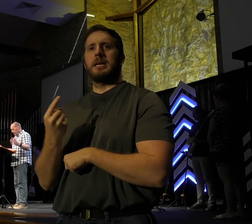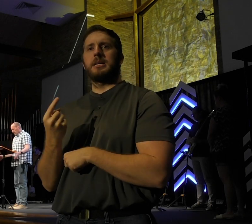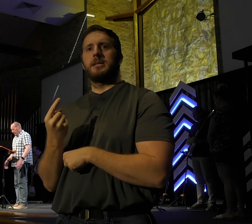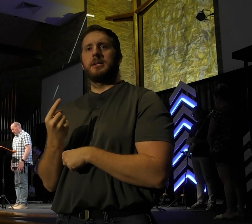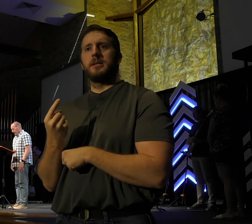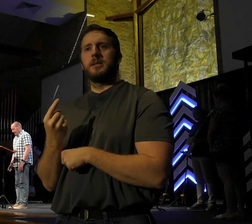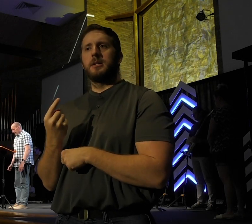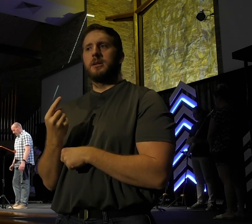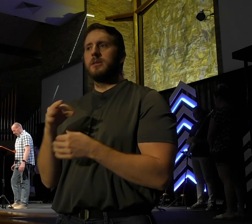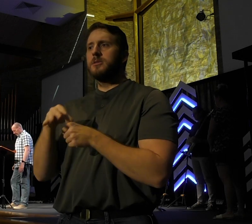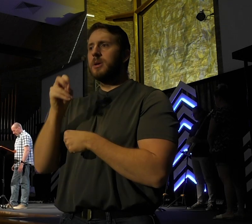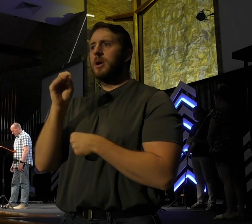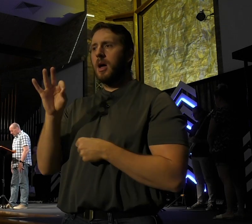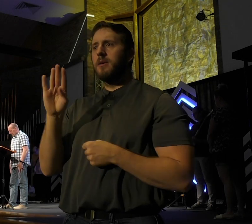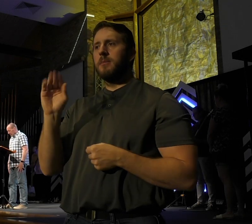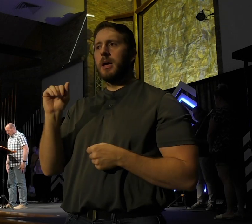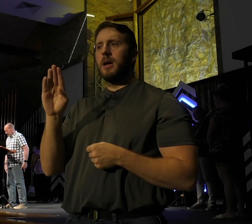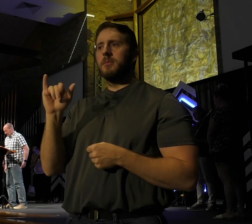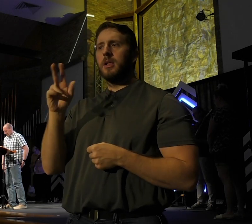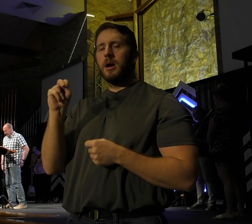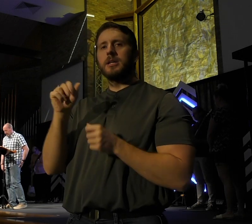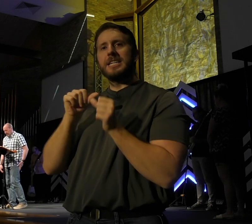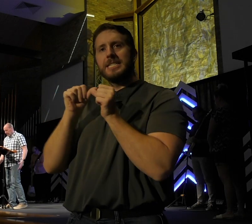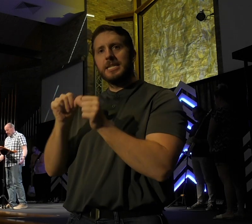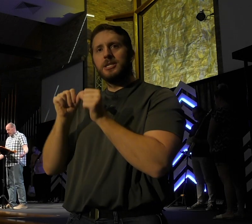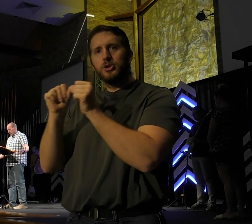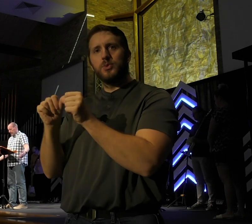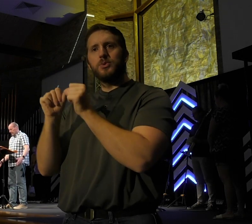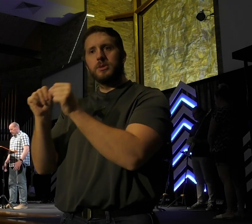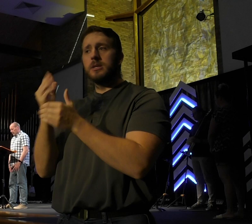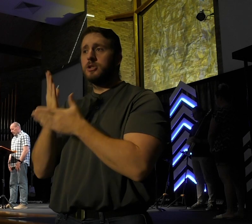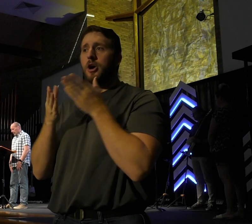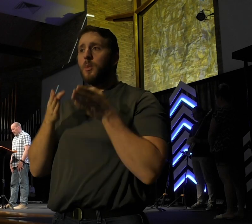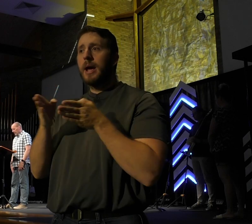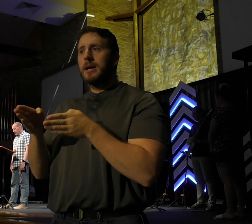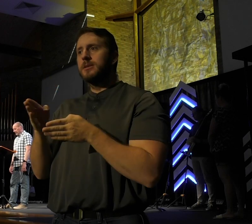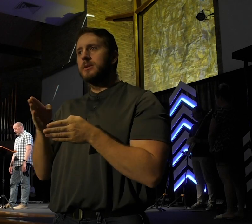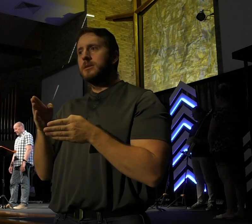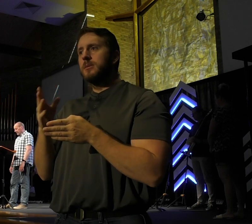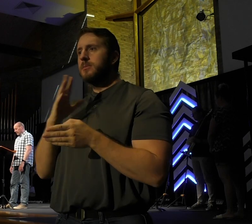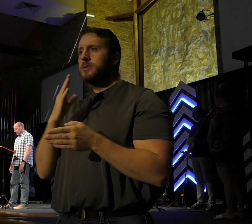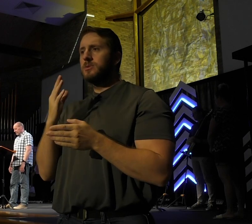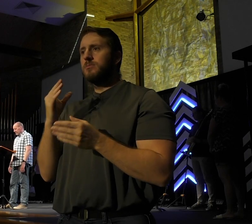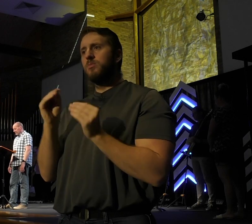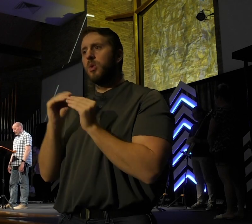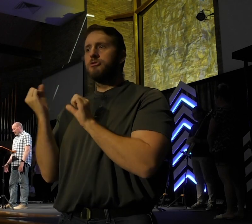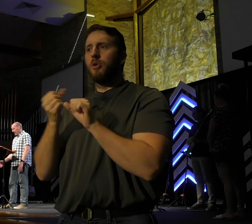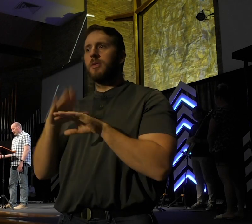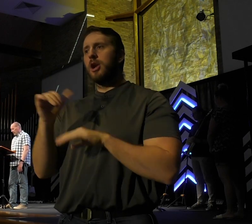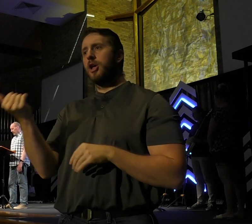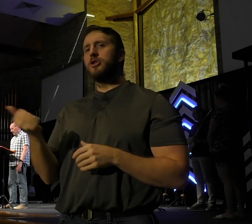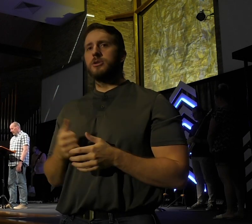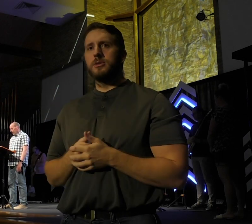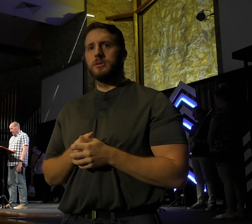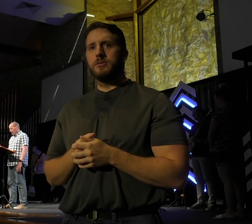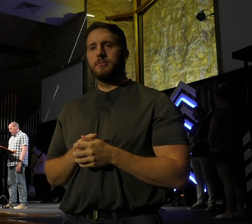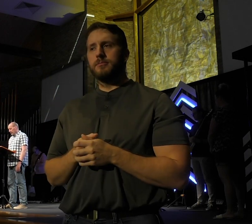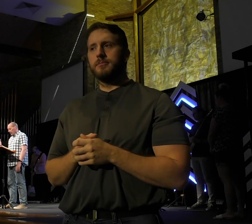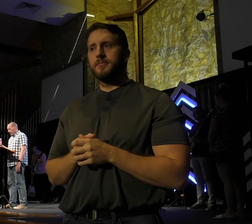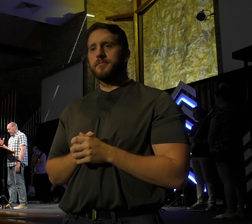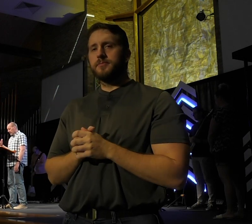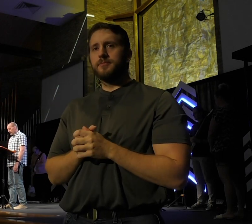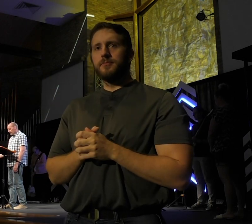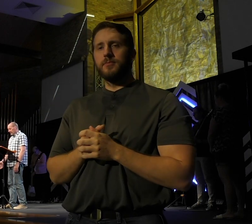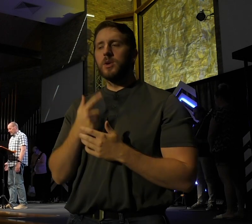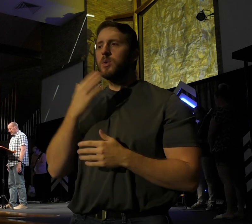The spirit of Babylon continues, and maybe in some ways it's stronger than ever. Lord God, we know that